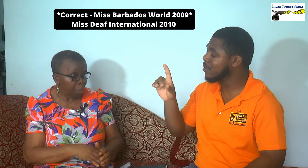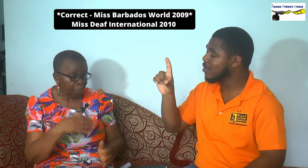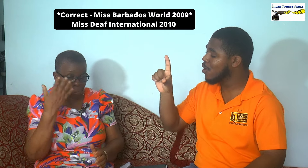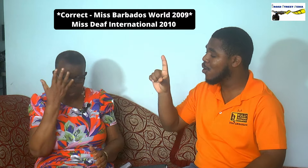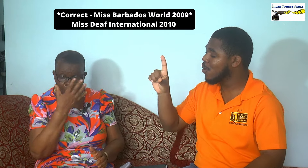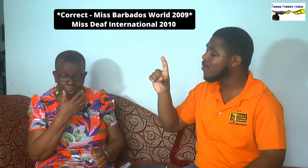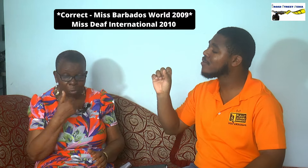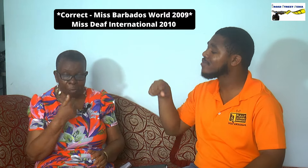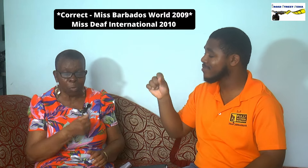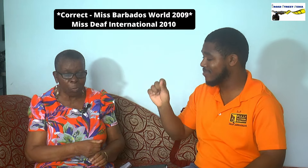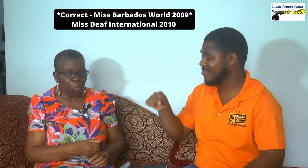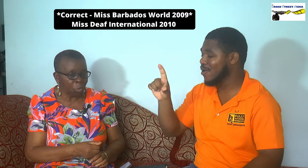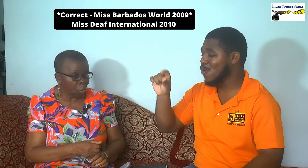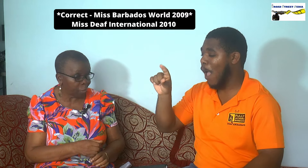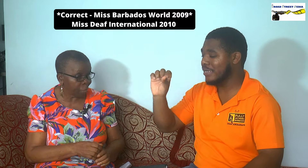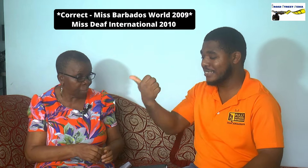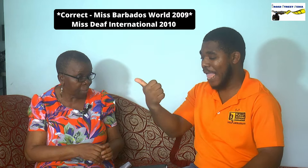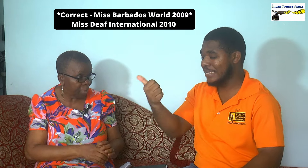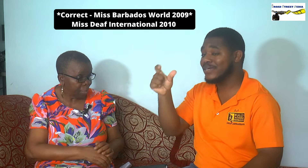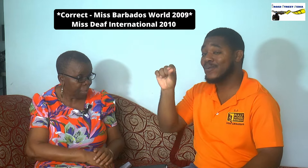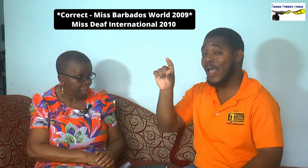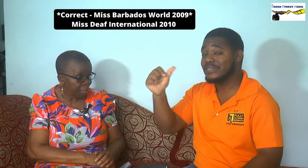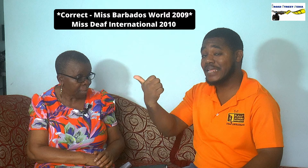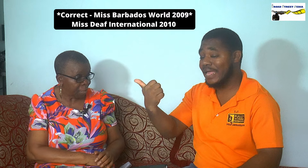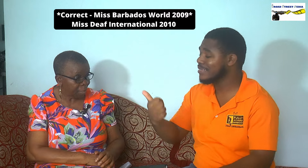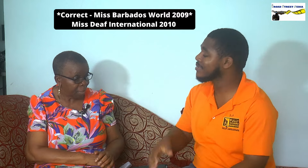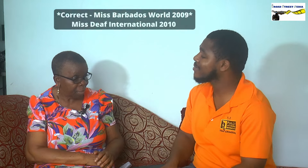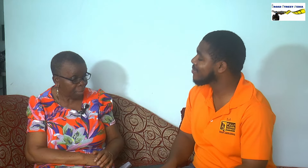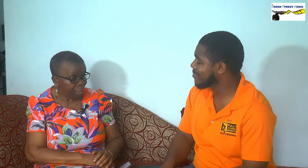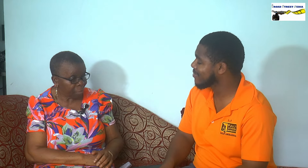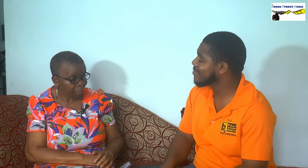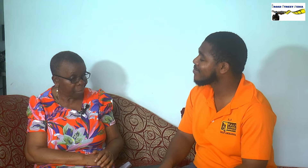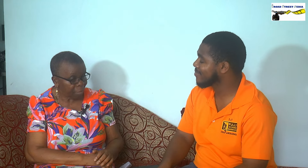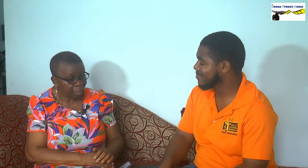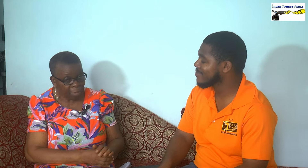for Barbados. Beauty contest. In 2010. Yes.